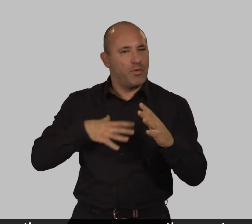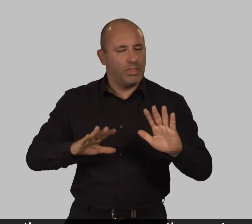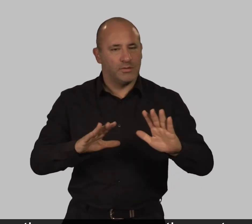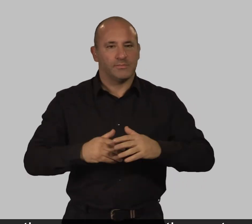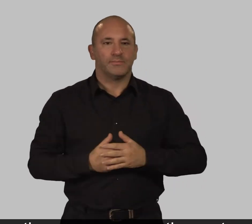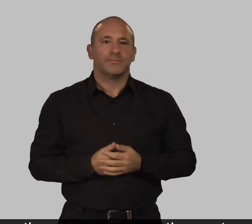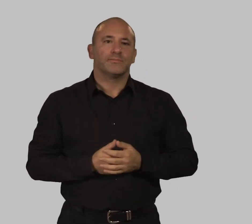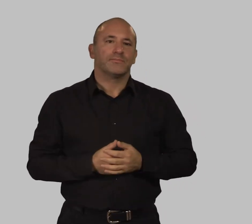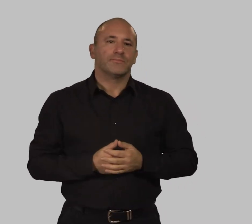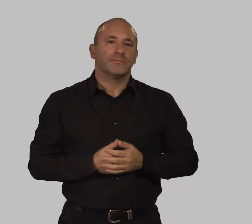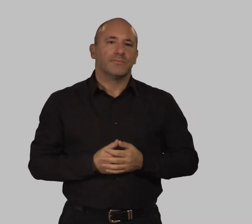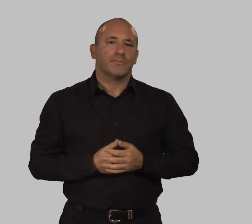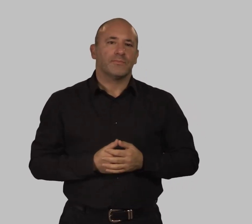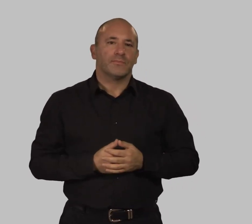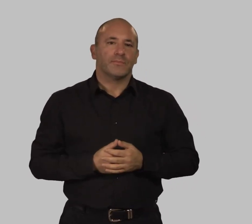when they move across the system.